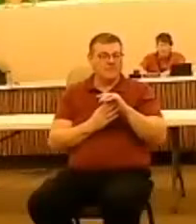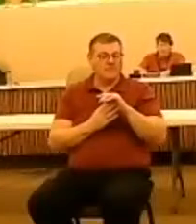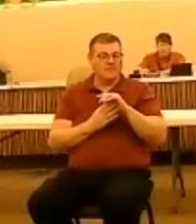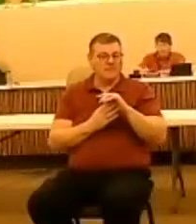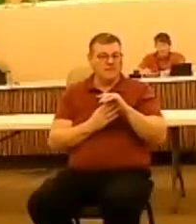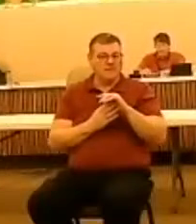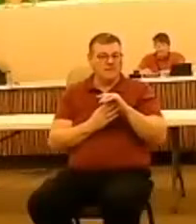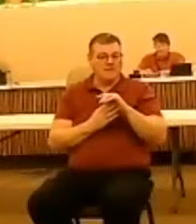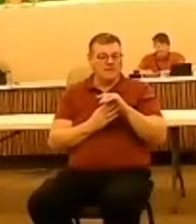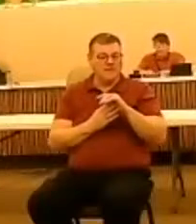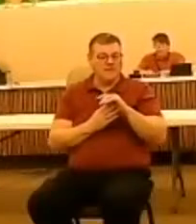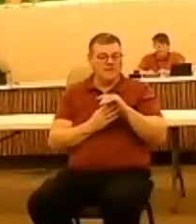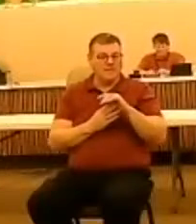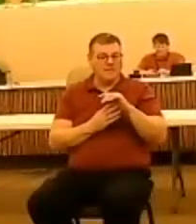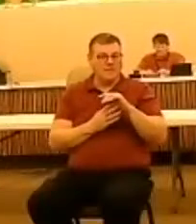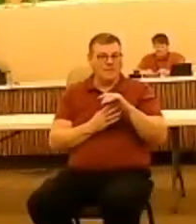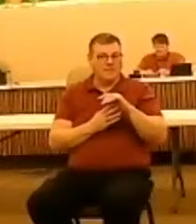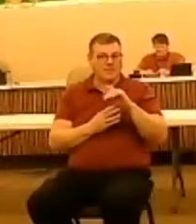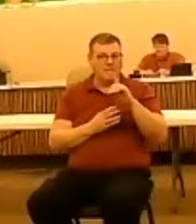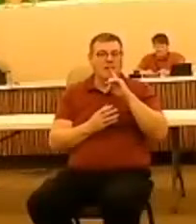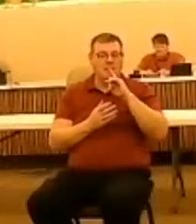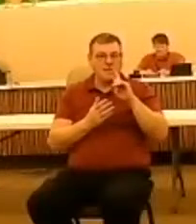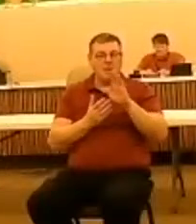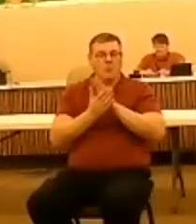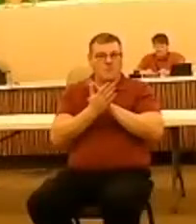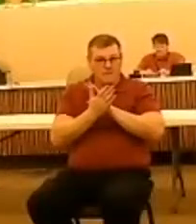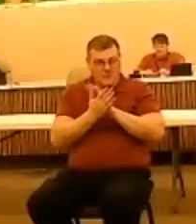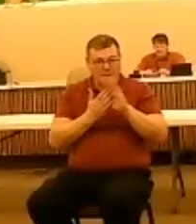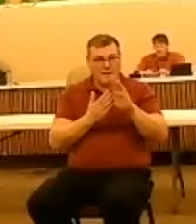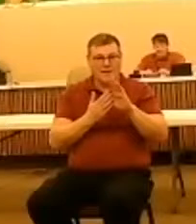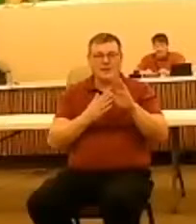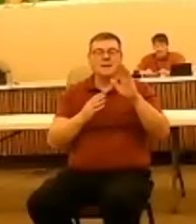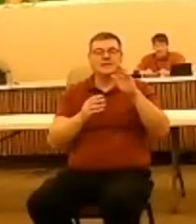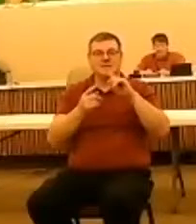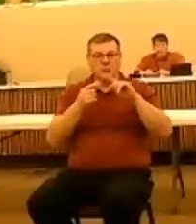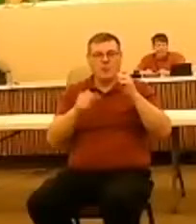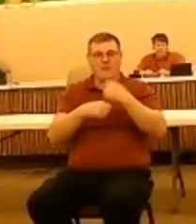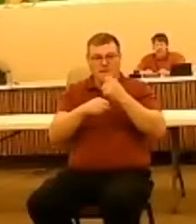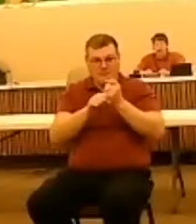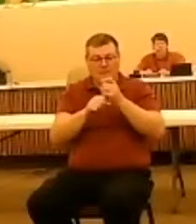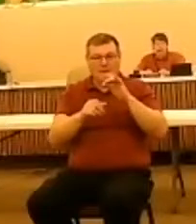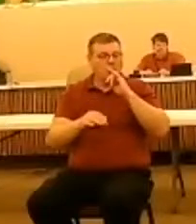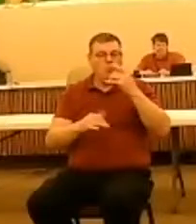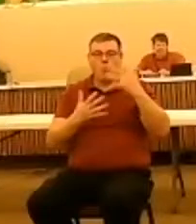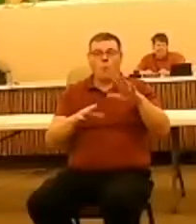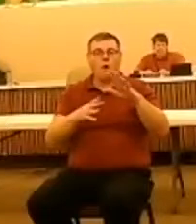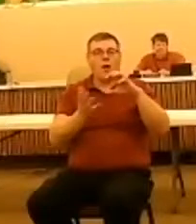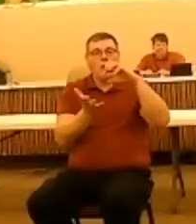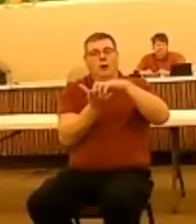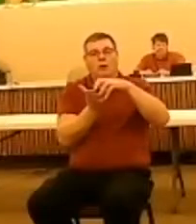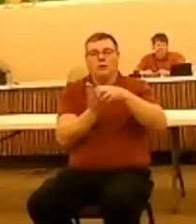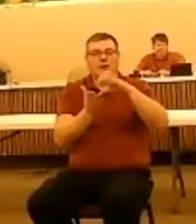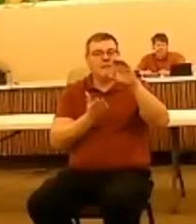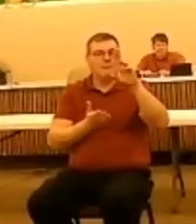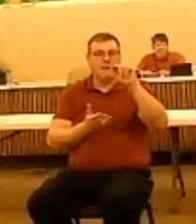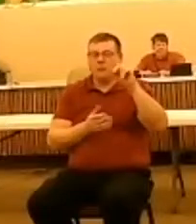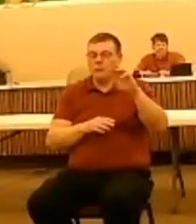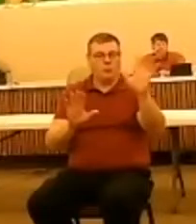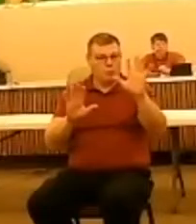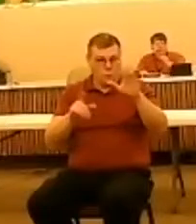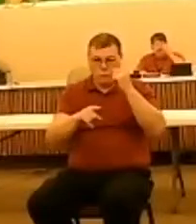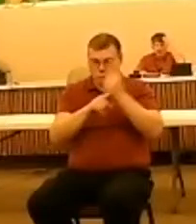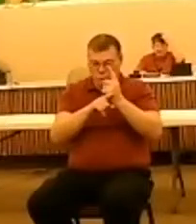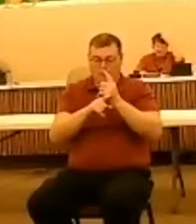it wouldn't clash against a cookie cutter industrial building. No, the rest of the facade would have